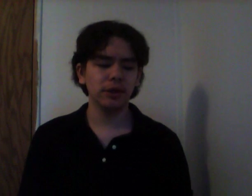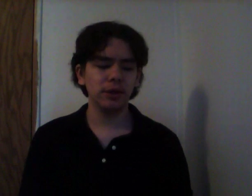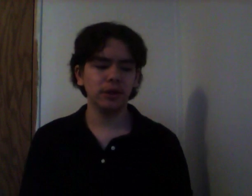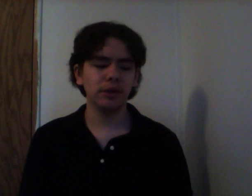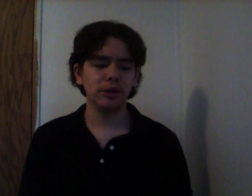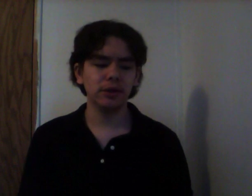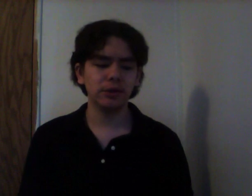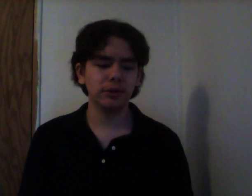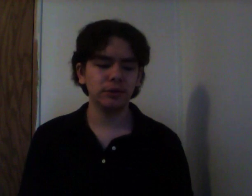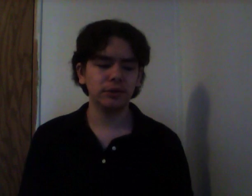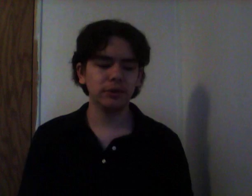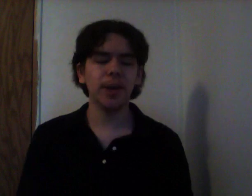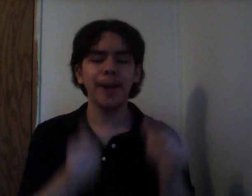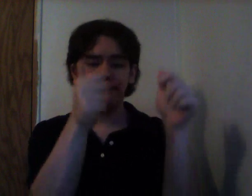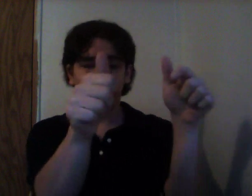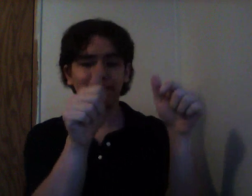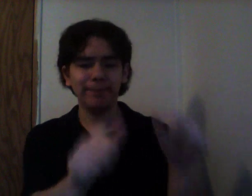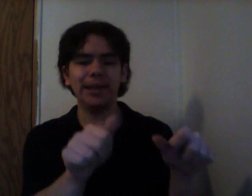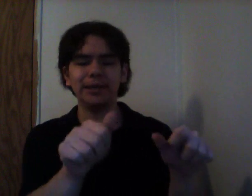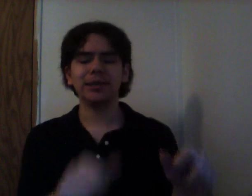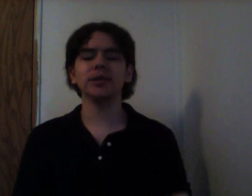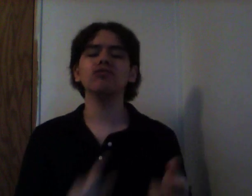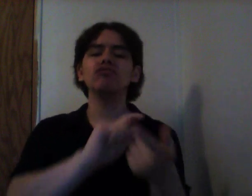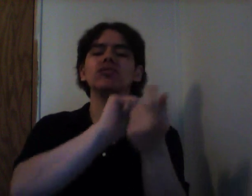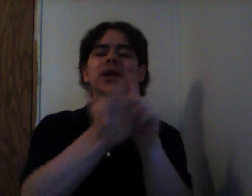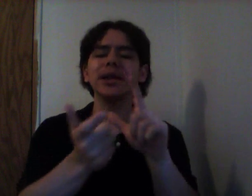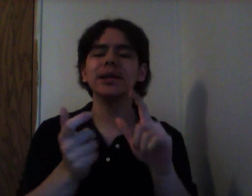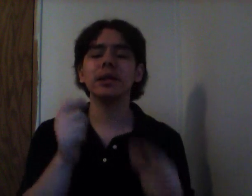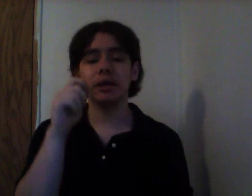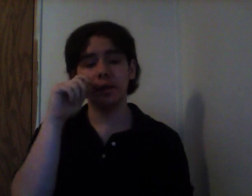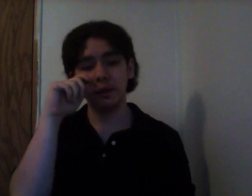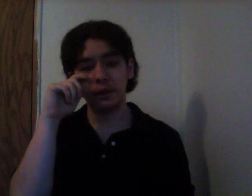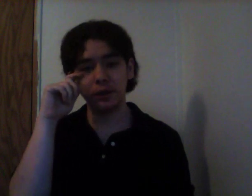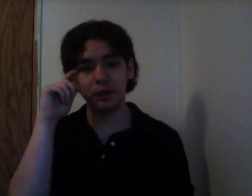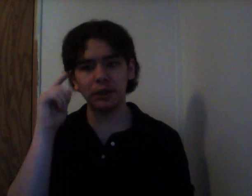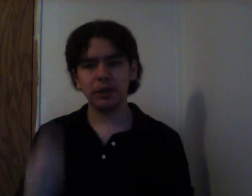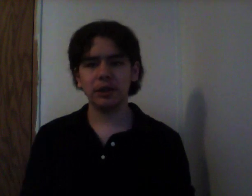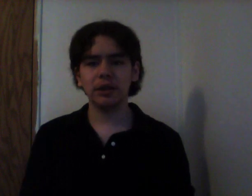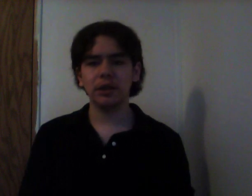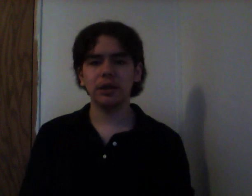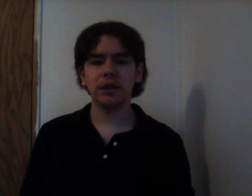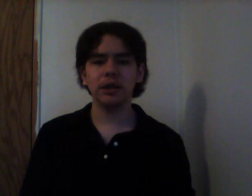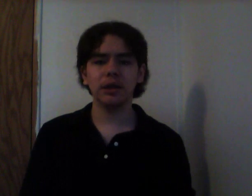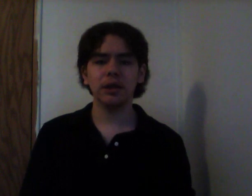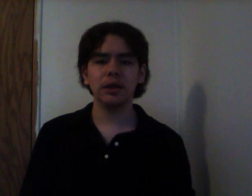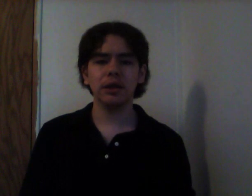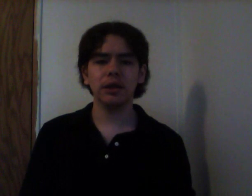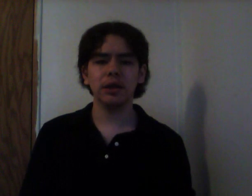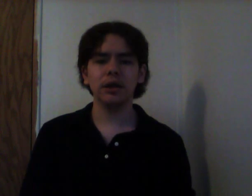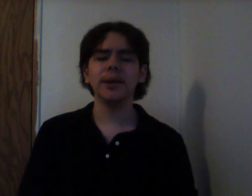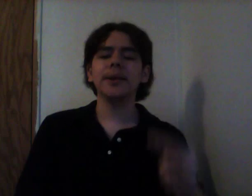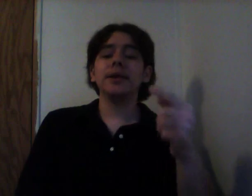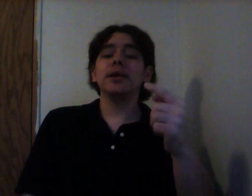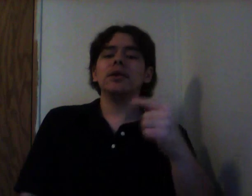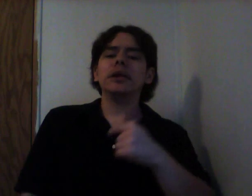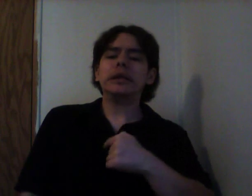and paste in that. Translation I get is, I take 5 days without leaving home. That's